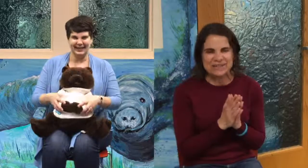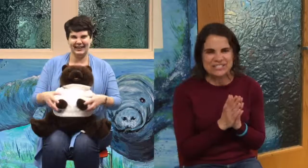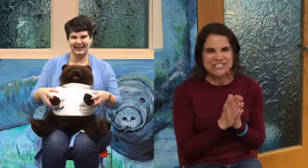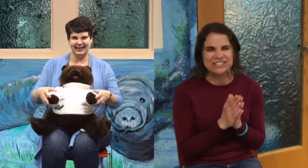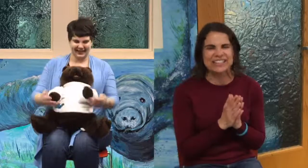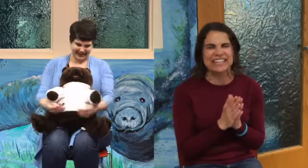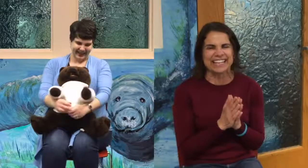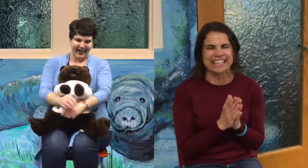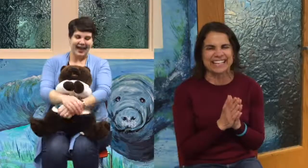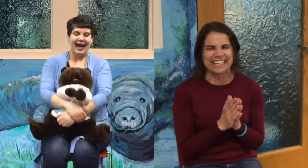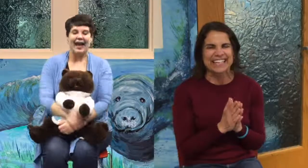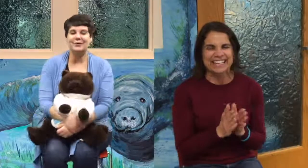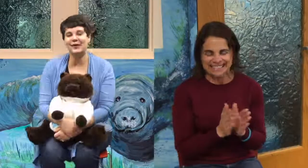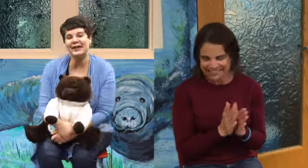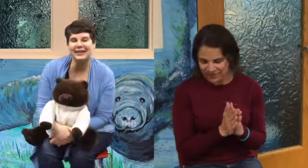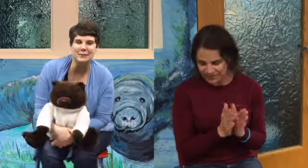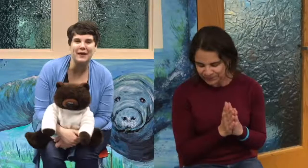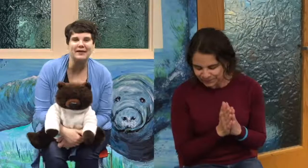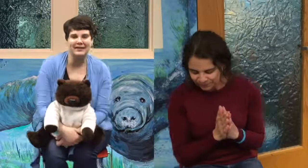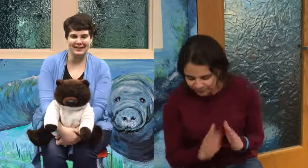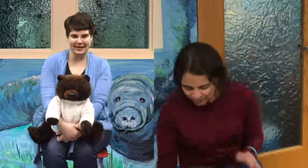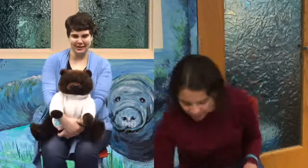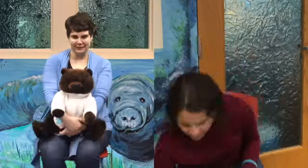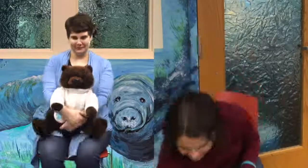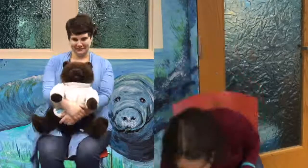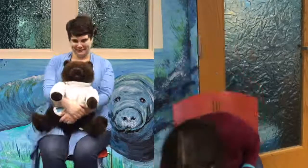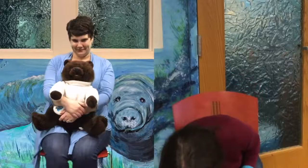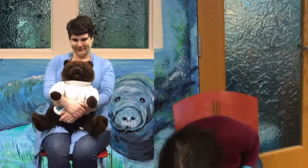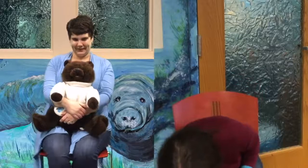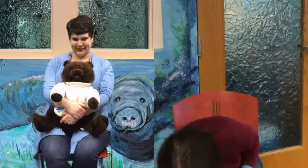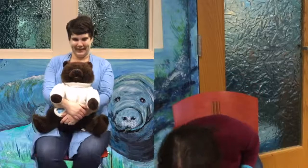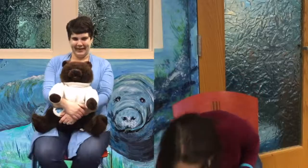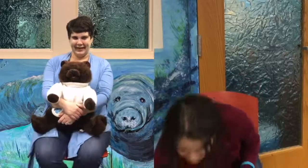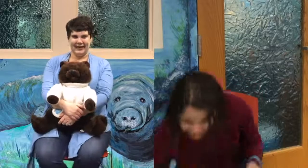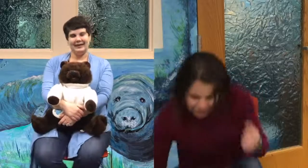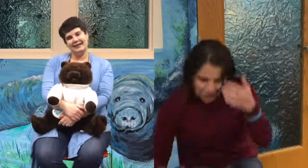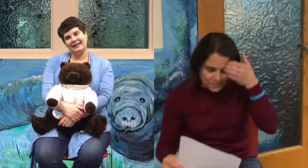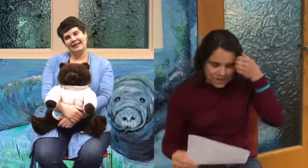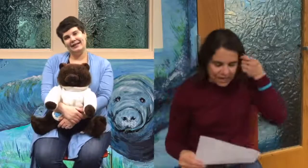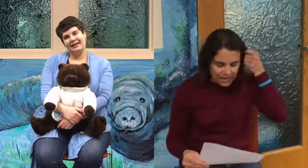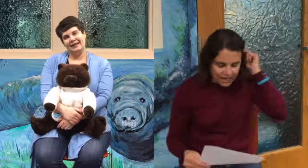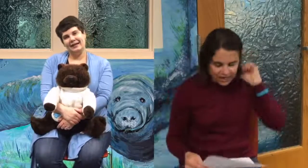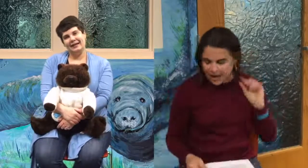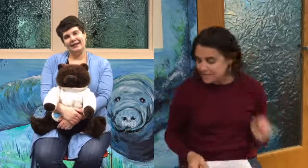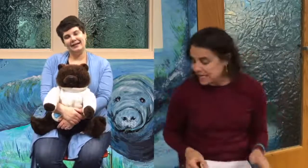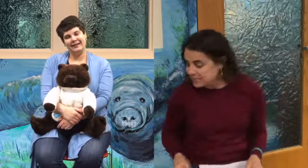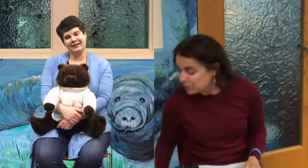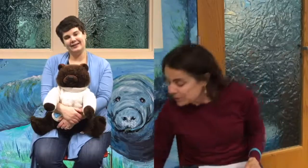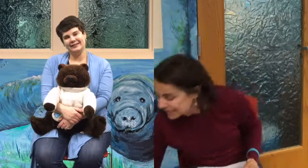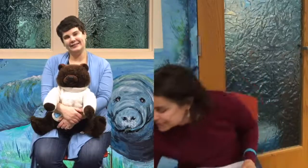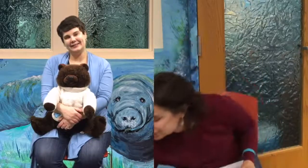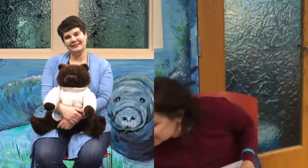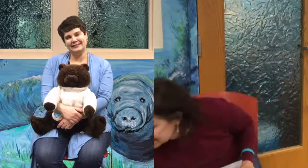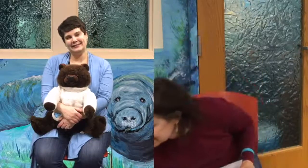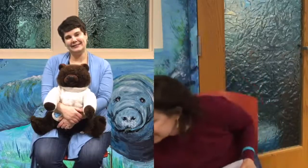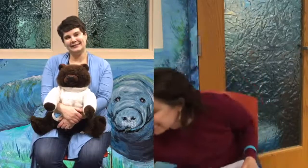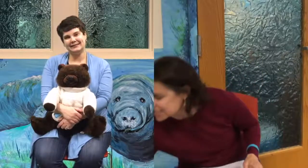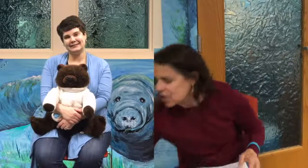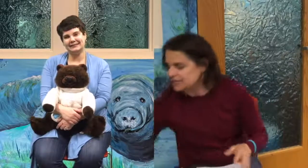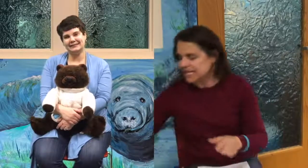too. And we're going to keep Bear here. All right. So our next book we'd like to read today is called Teddy